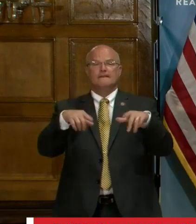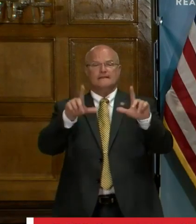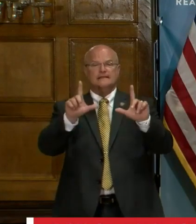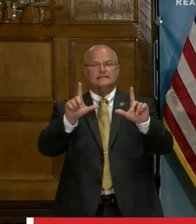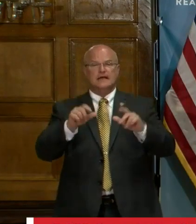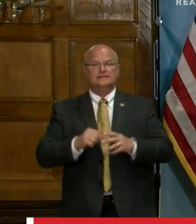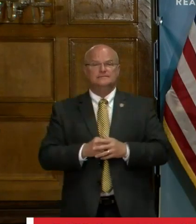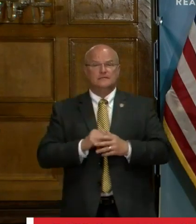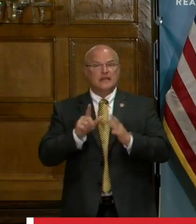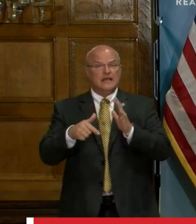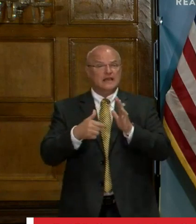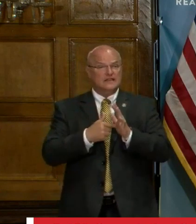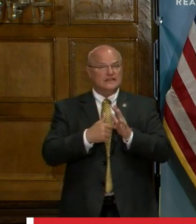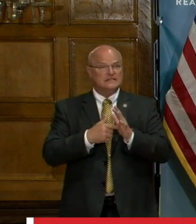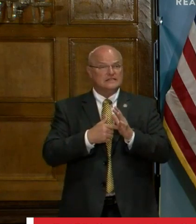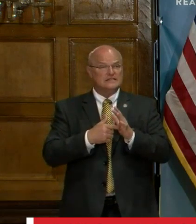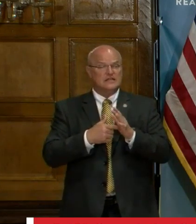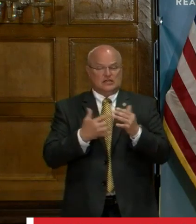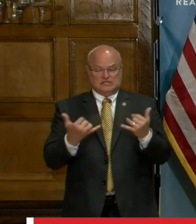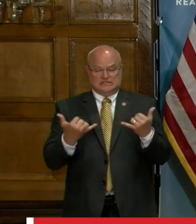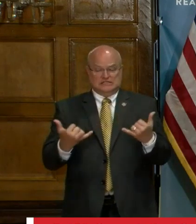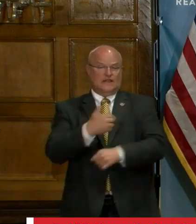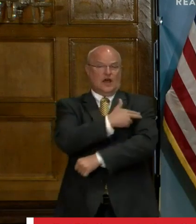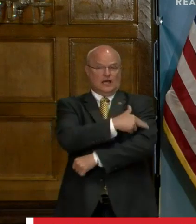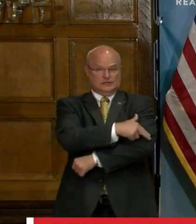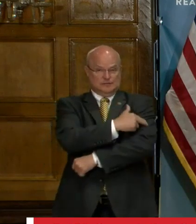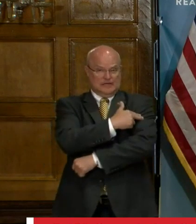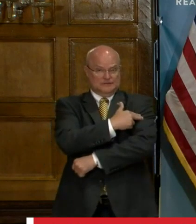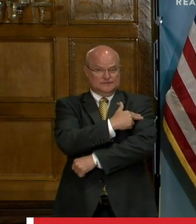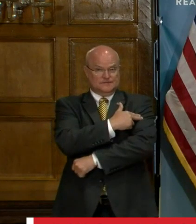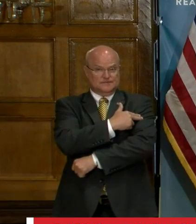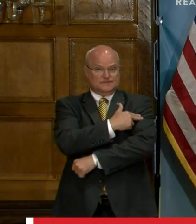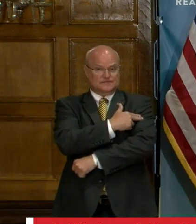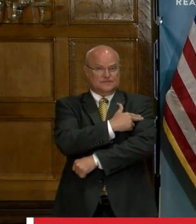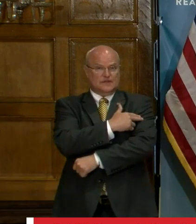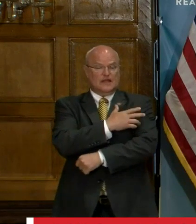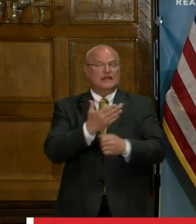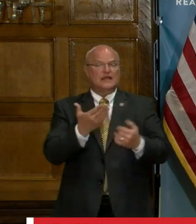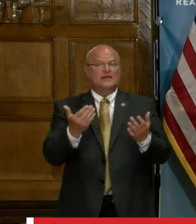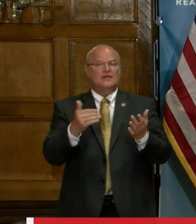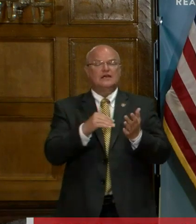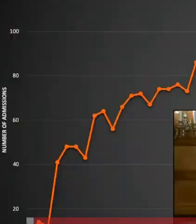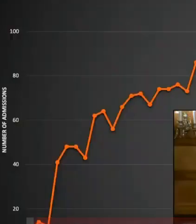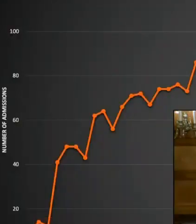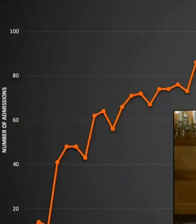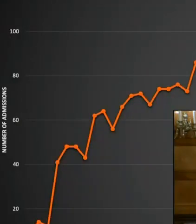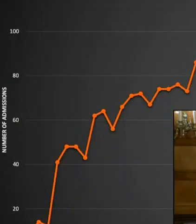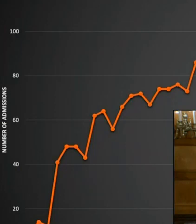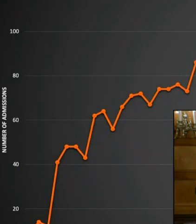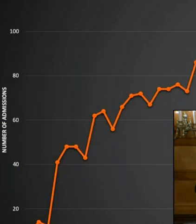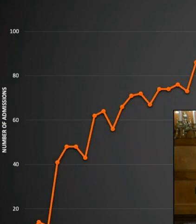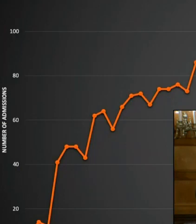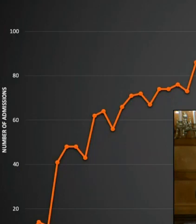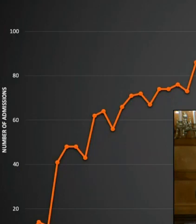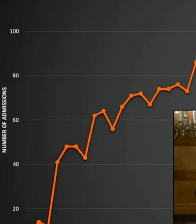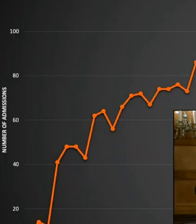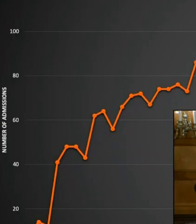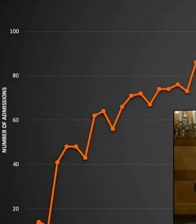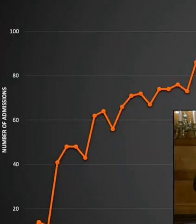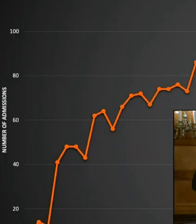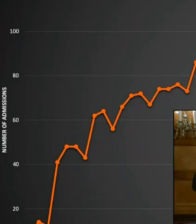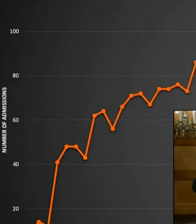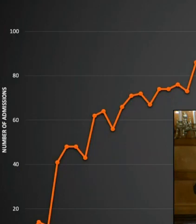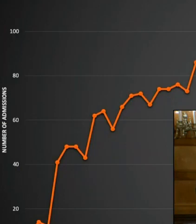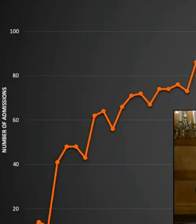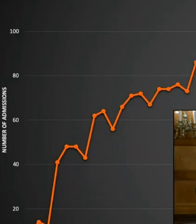next slide, this is a number of currently hospitalized. And here again, we're way below our heights before,